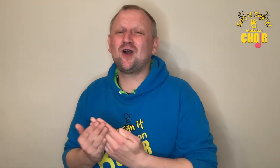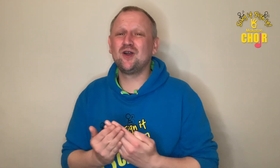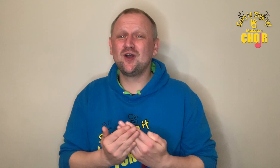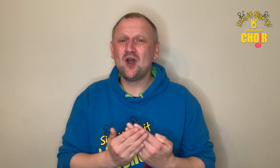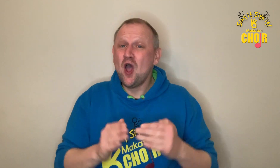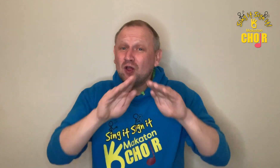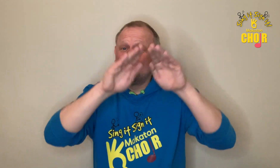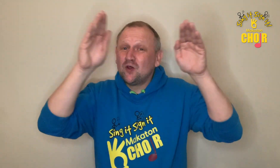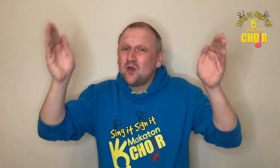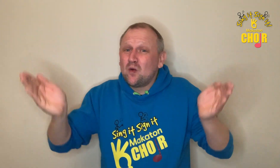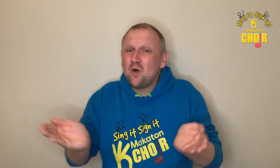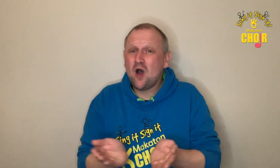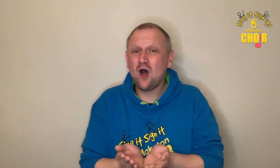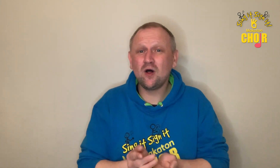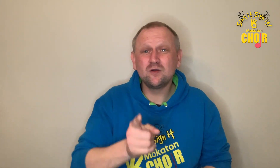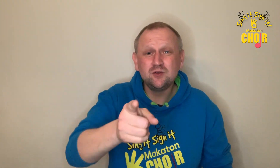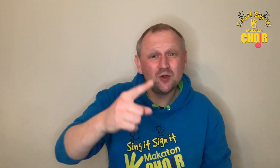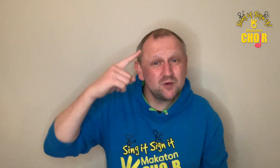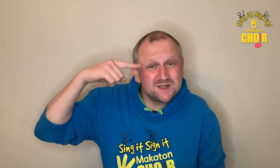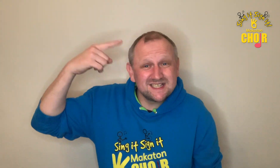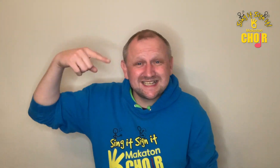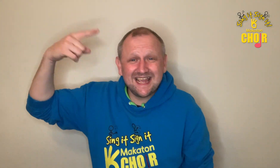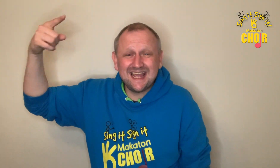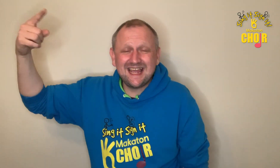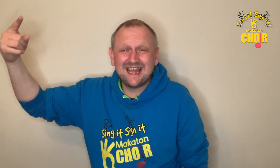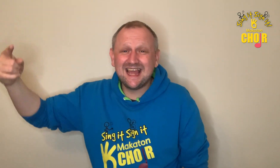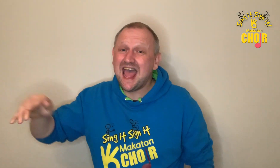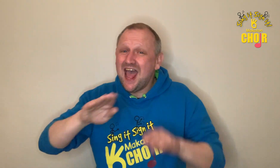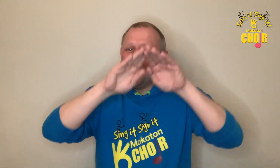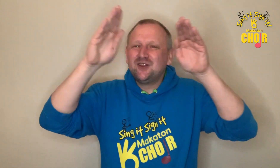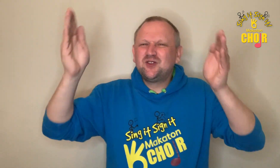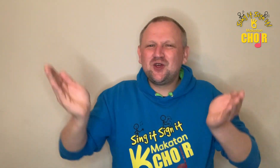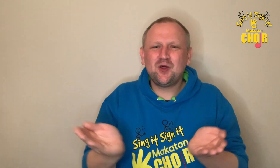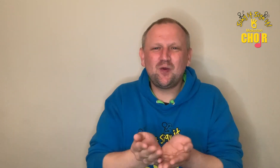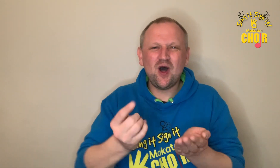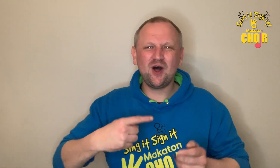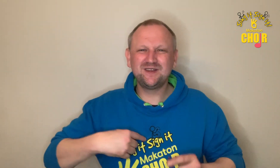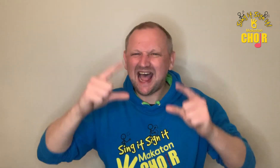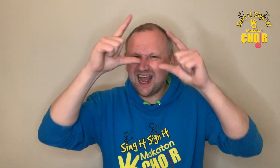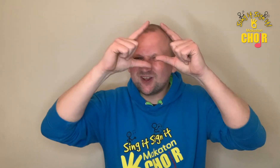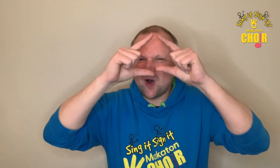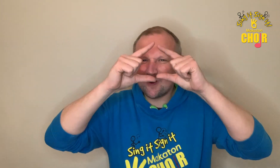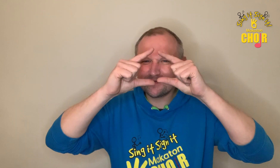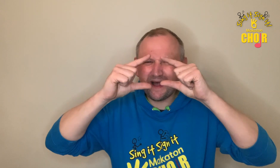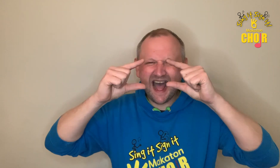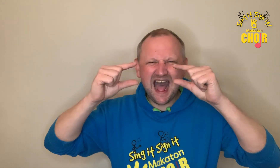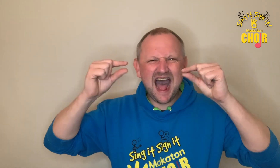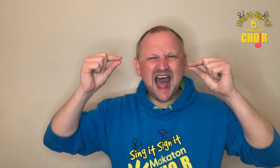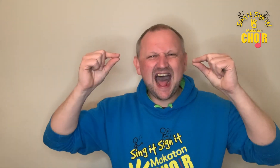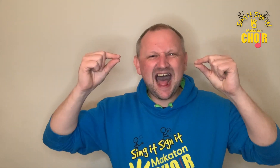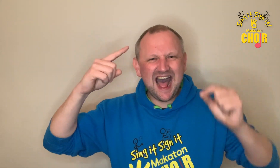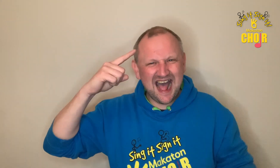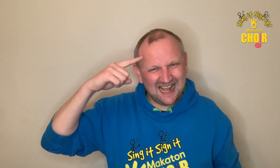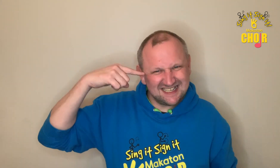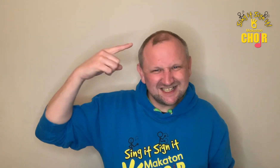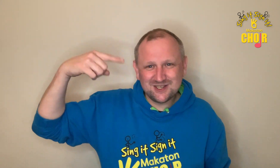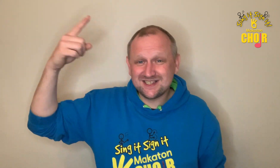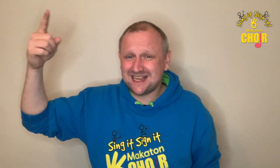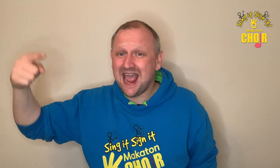To the world you see To the world I close my eyes to see